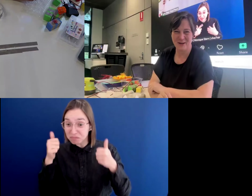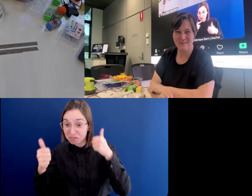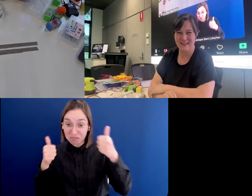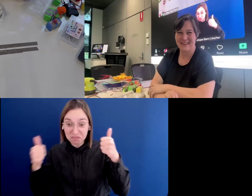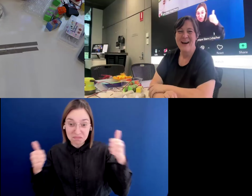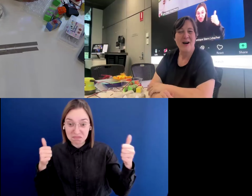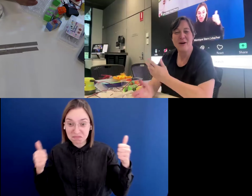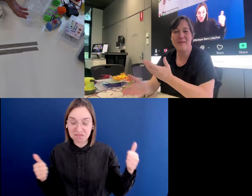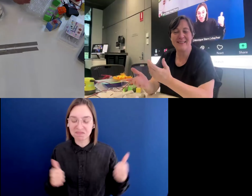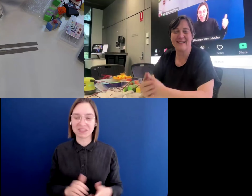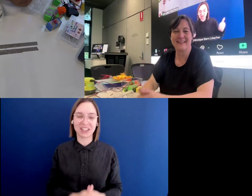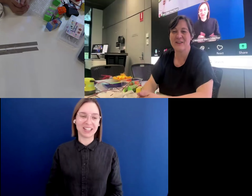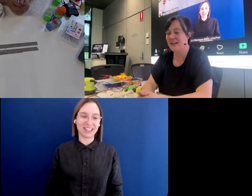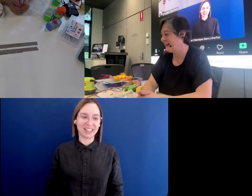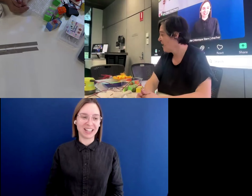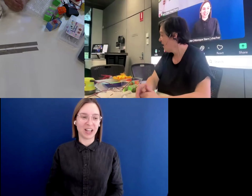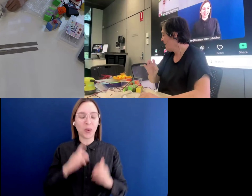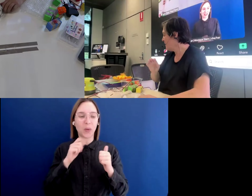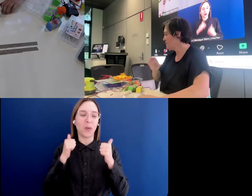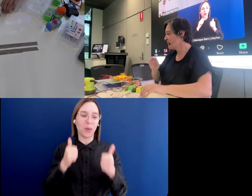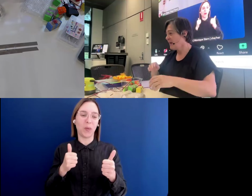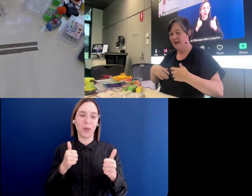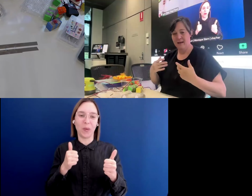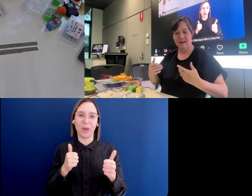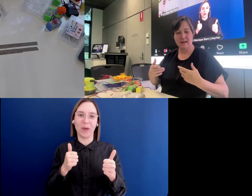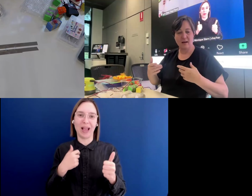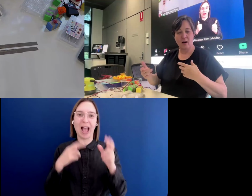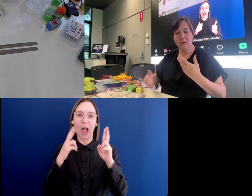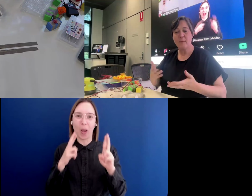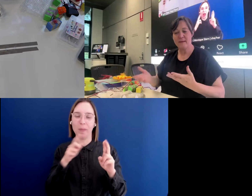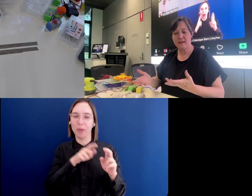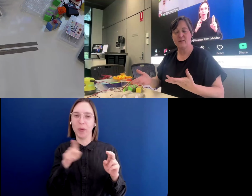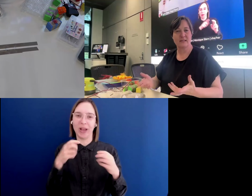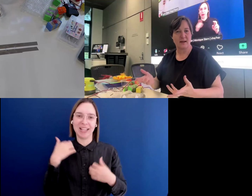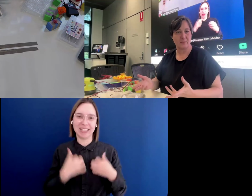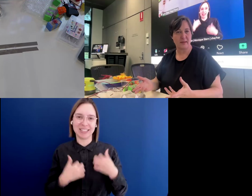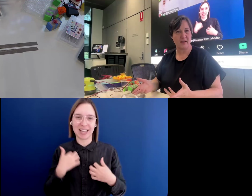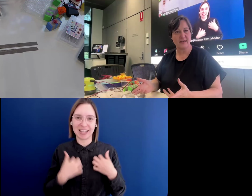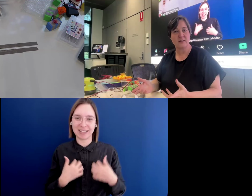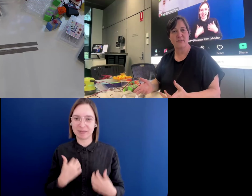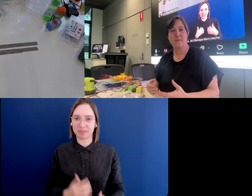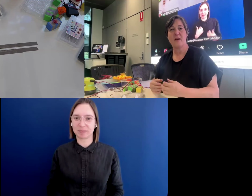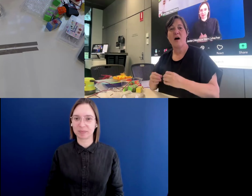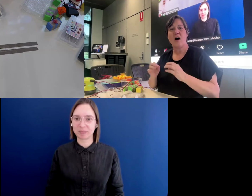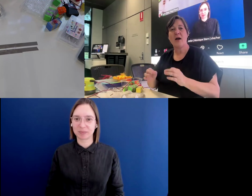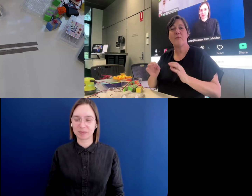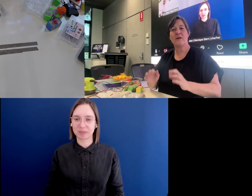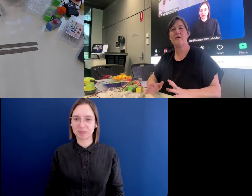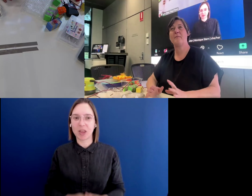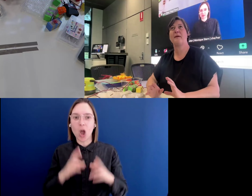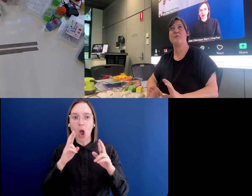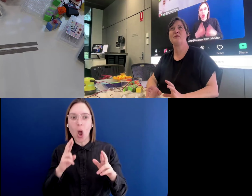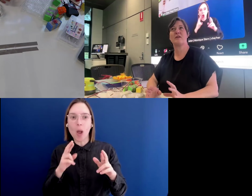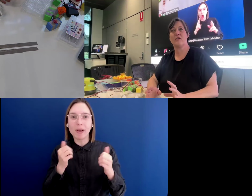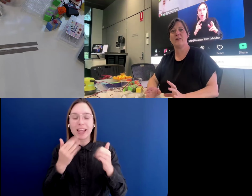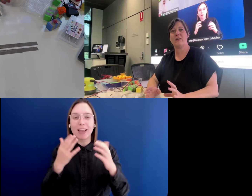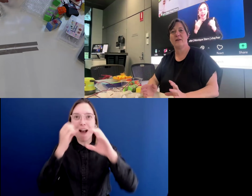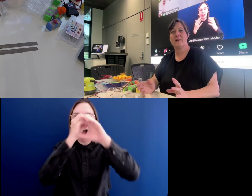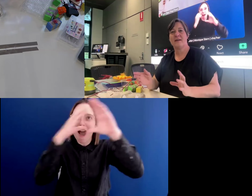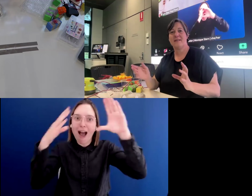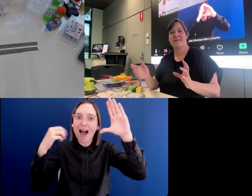That's what I'm hoping. I'm hoping that, you know, like, I'm hoping that you're excited by the idea of them. I want people